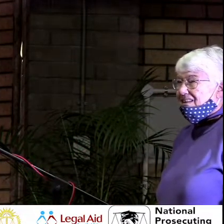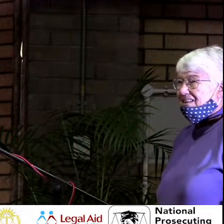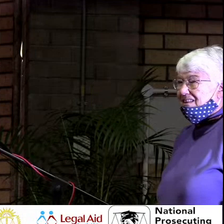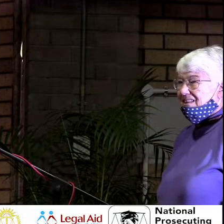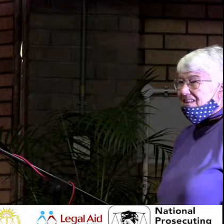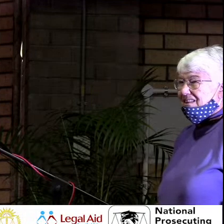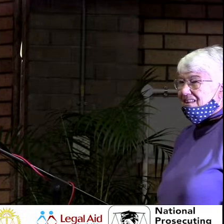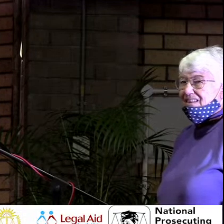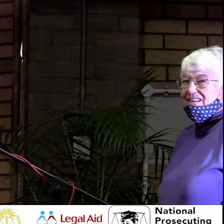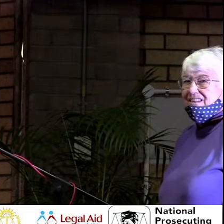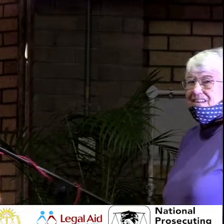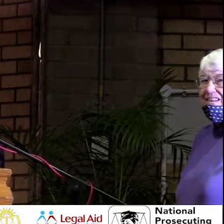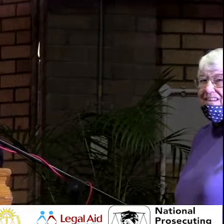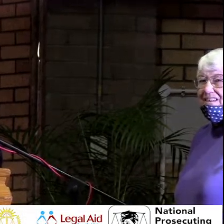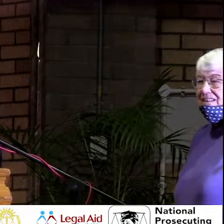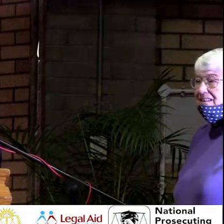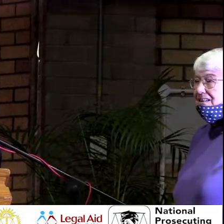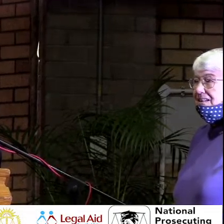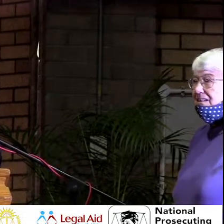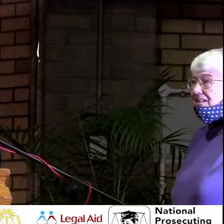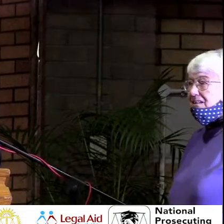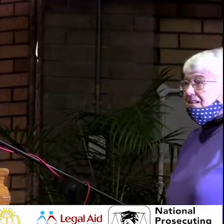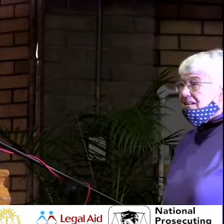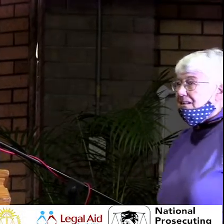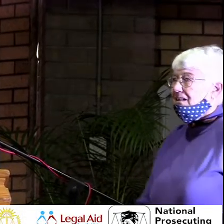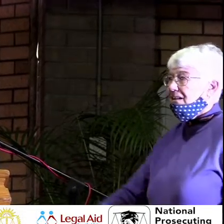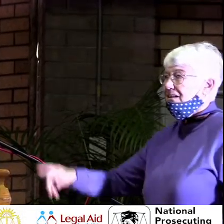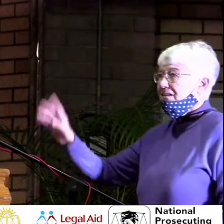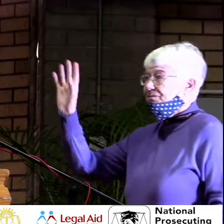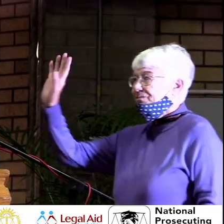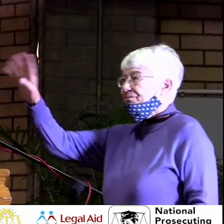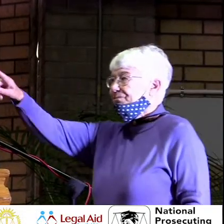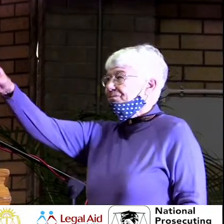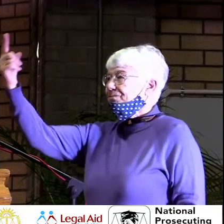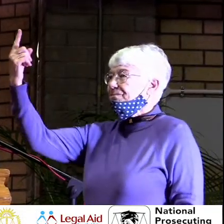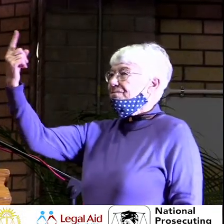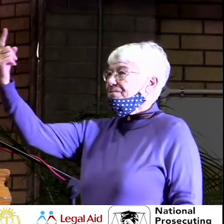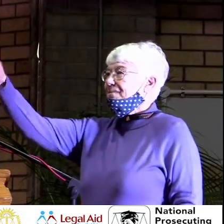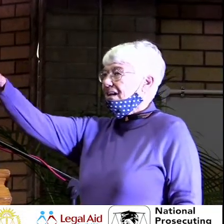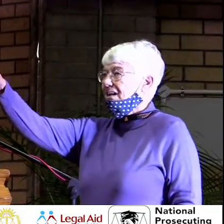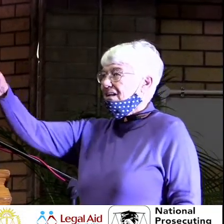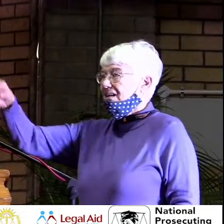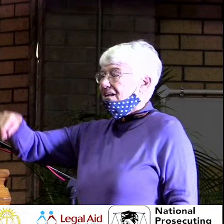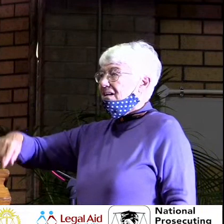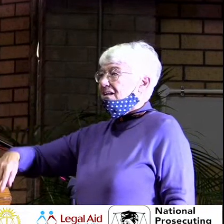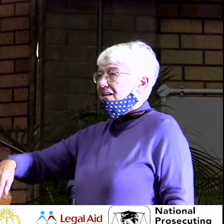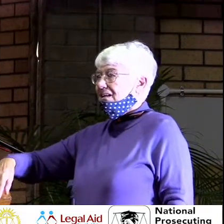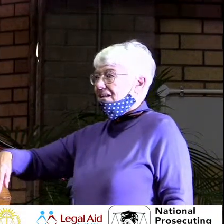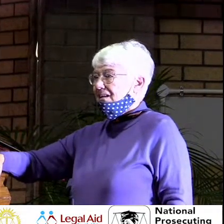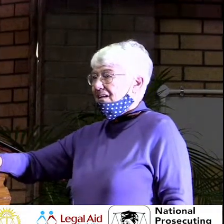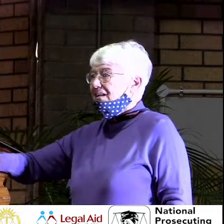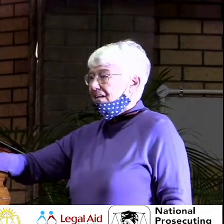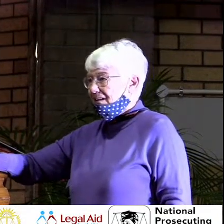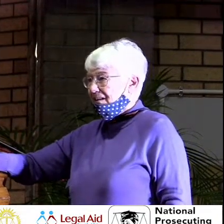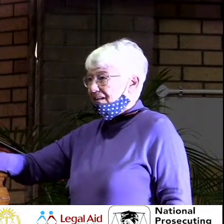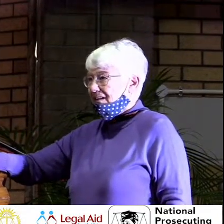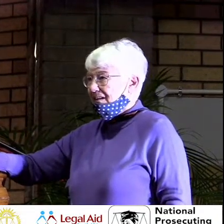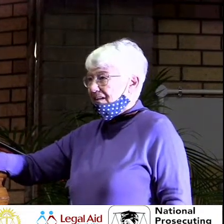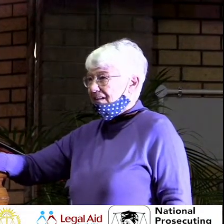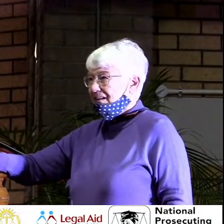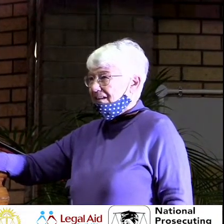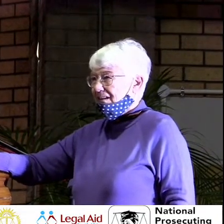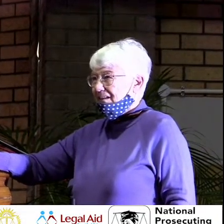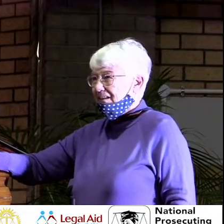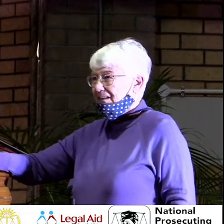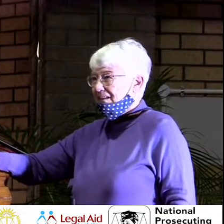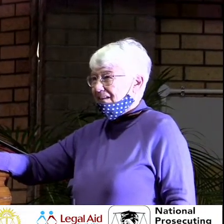Right. Okay, so that we can answer. Number 1, the lady here, ma'am, in